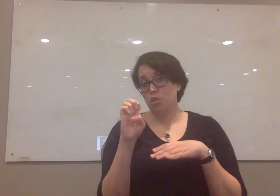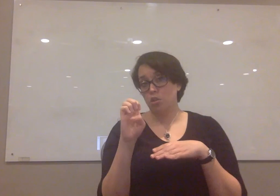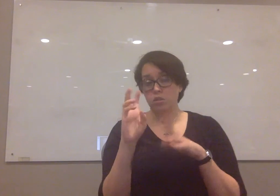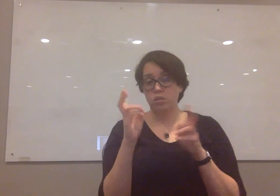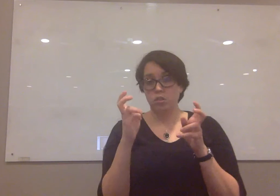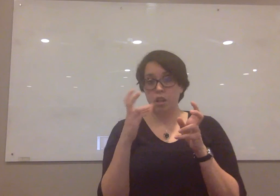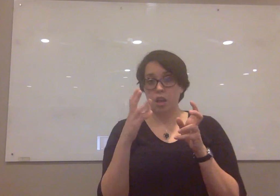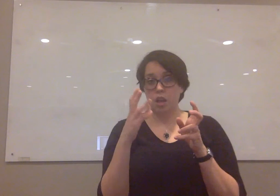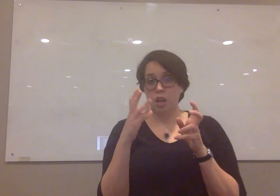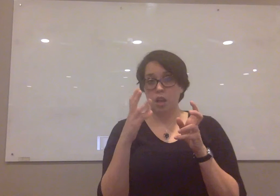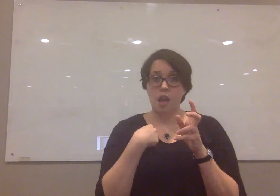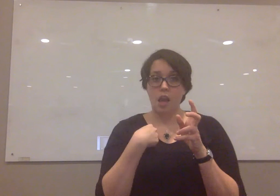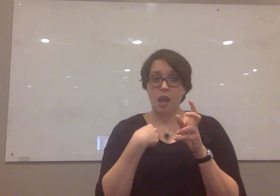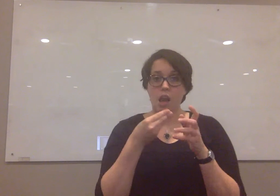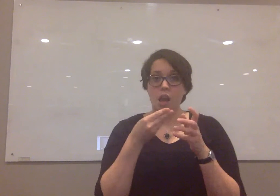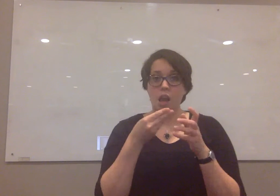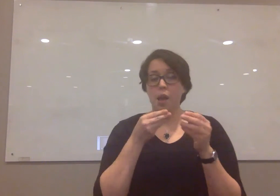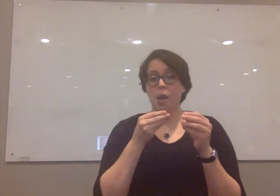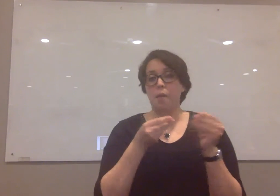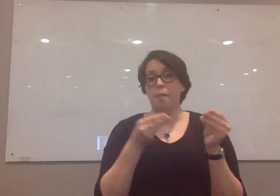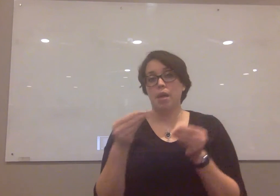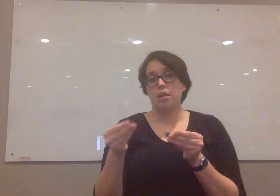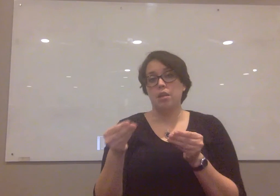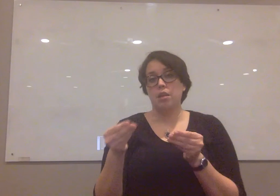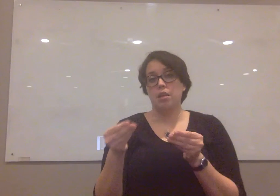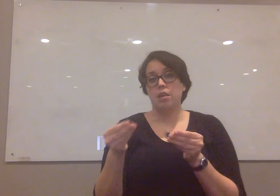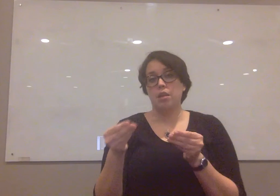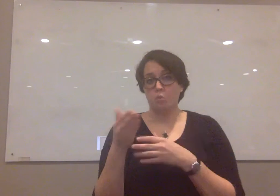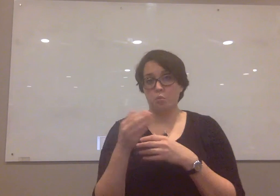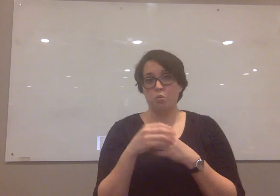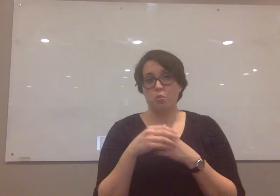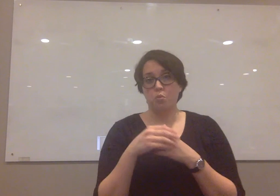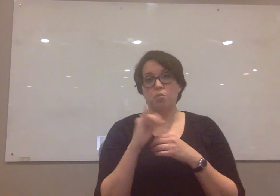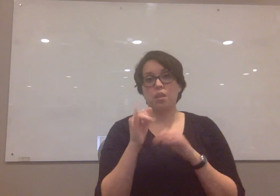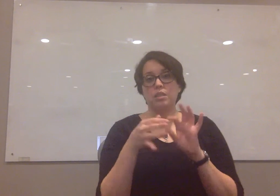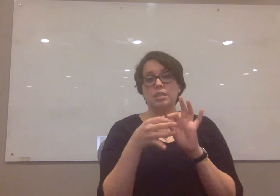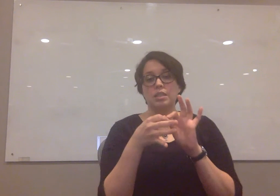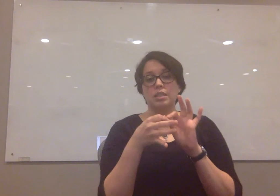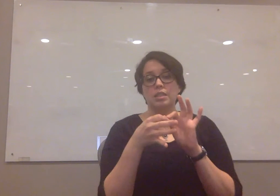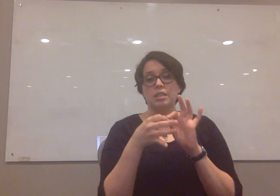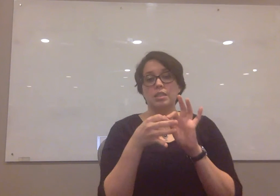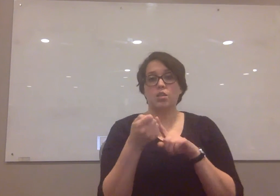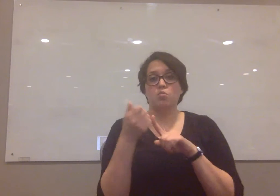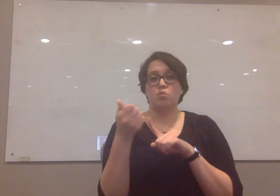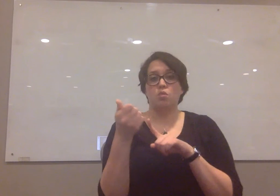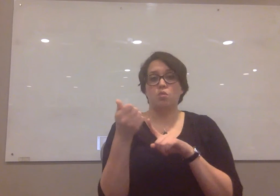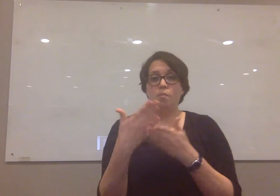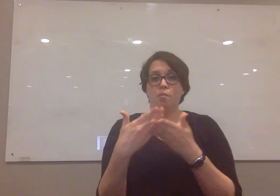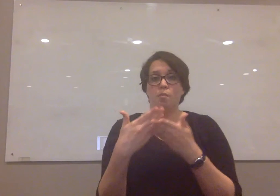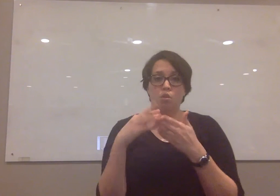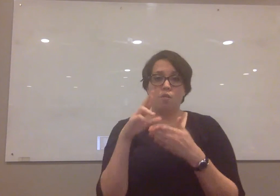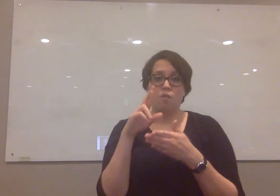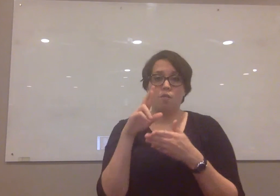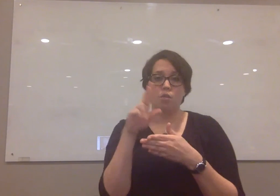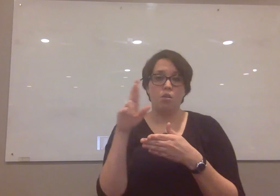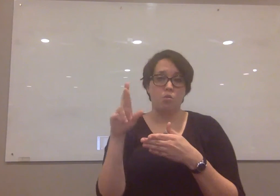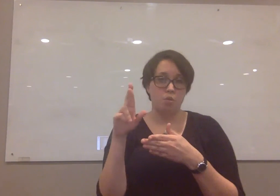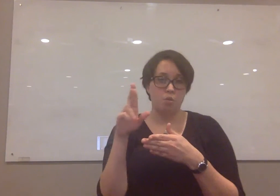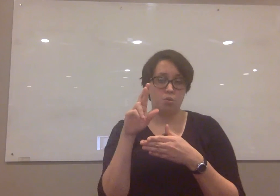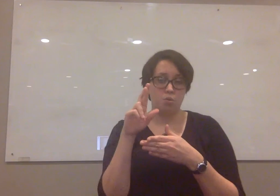with statement gets rid of the and I pass it through part. Right. So that part railroad programming goes away. So it was pointed out to me